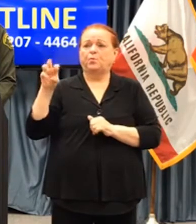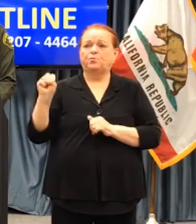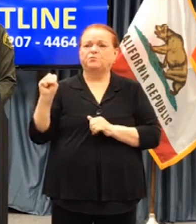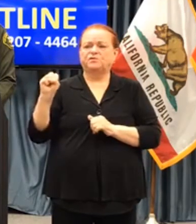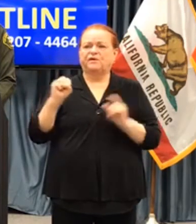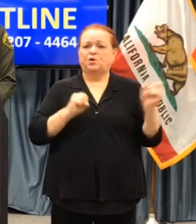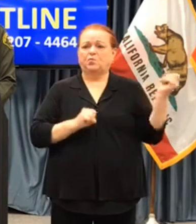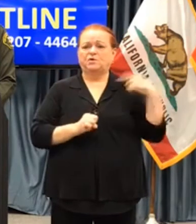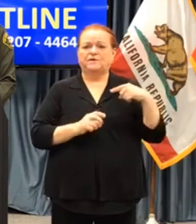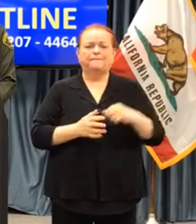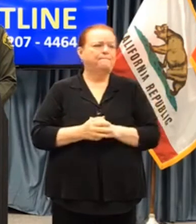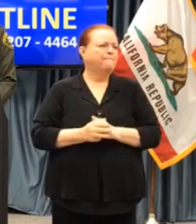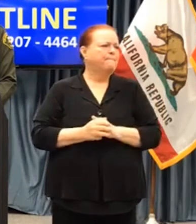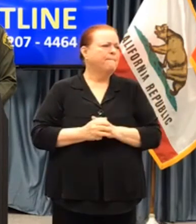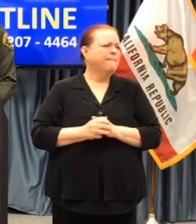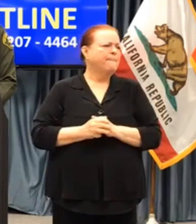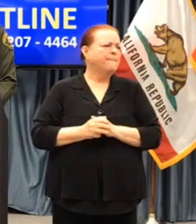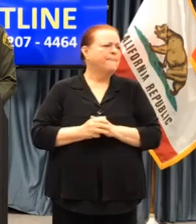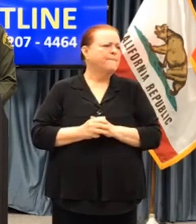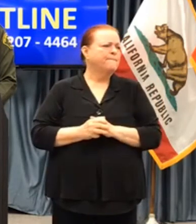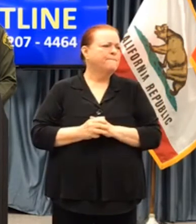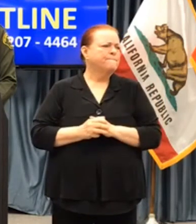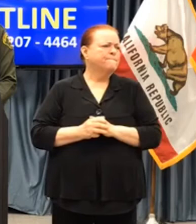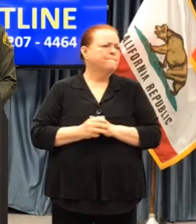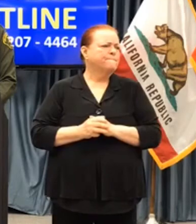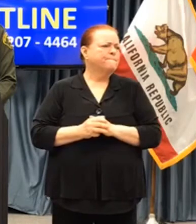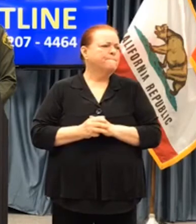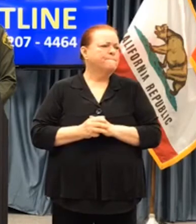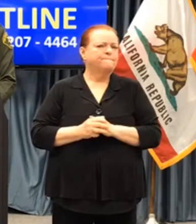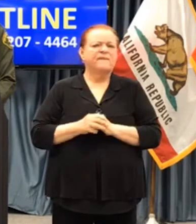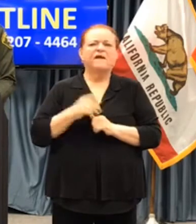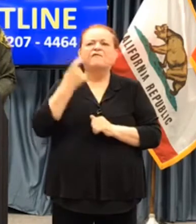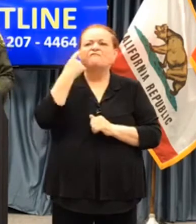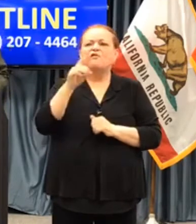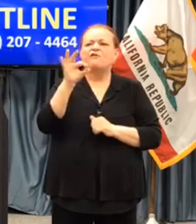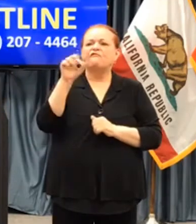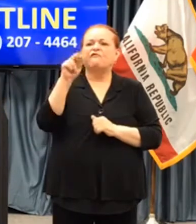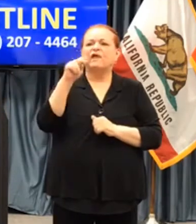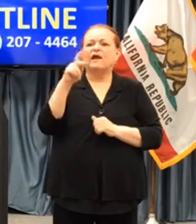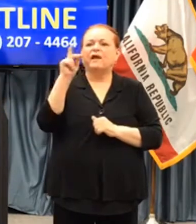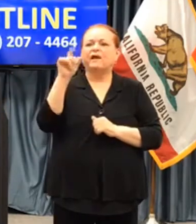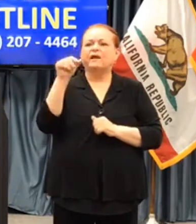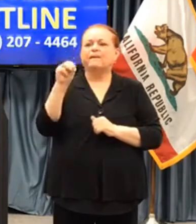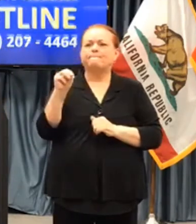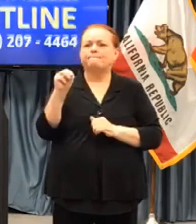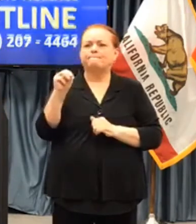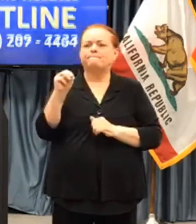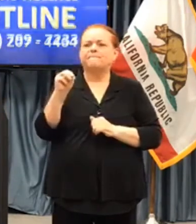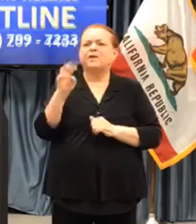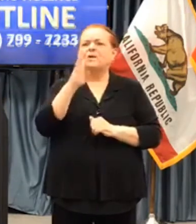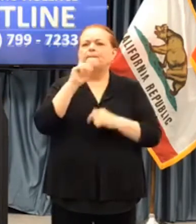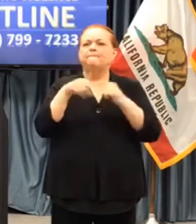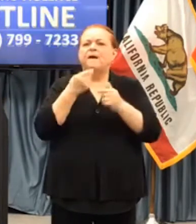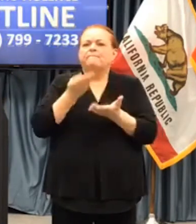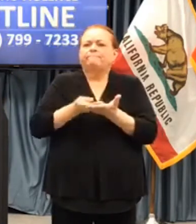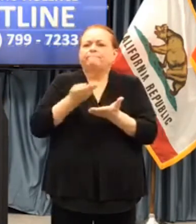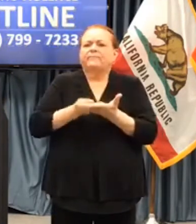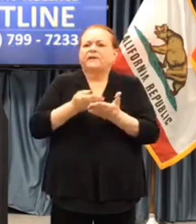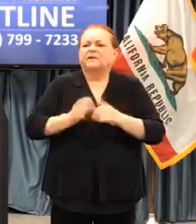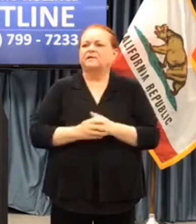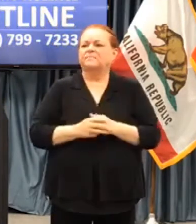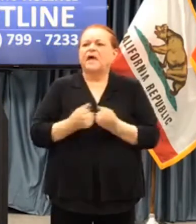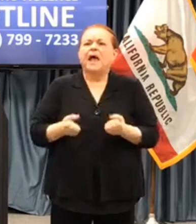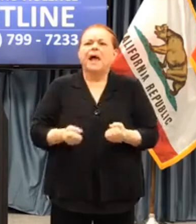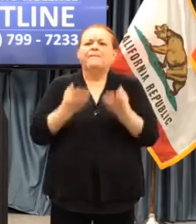ahead. Hi there, thank you. I think the question is probably for Frank Kim, has to do with finances. How much money is